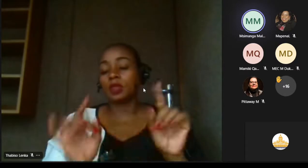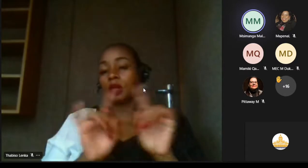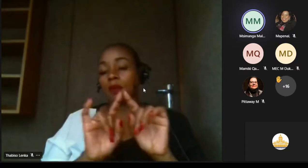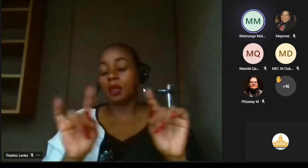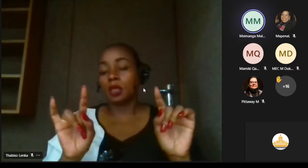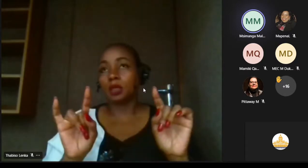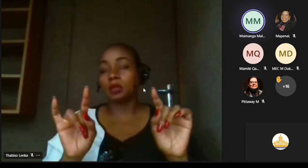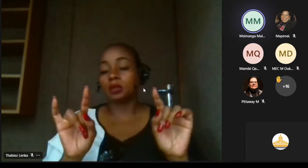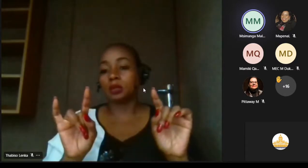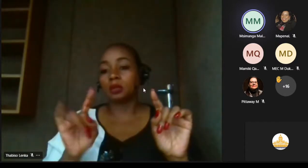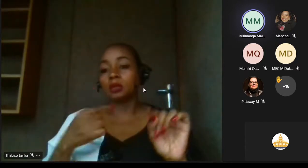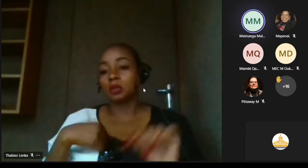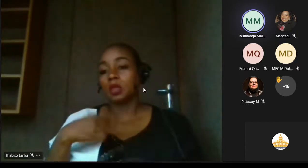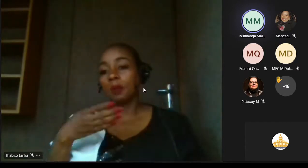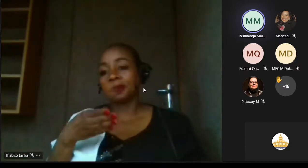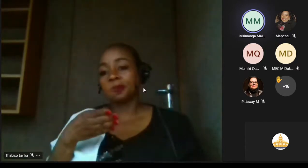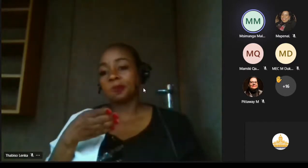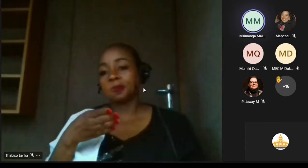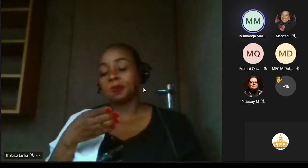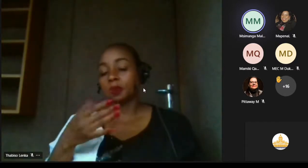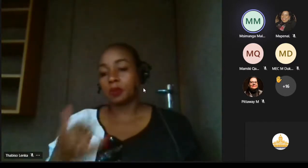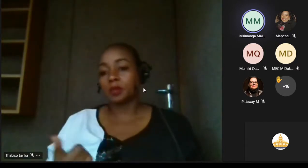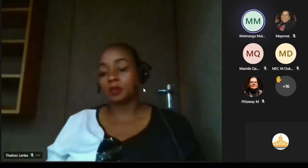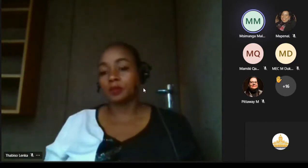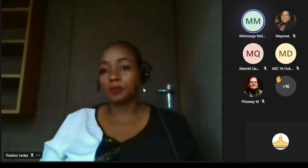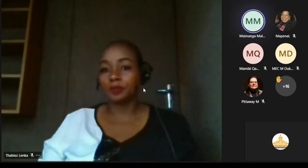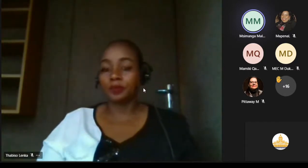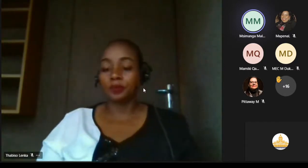But I'm here, by the way.